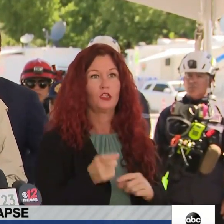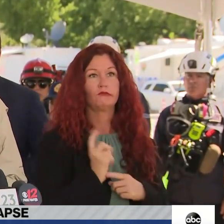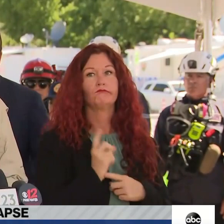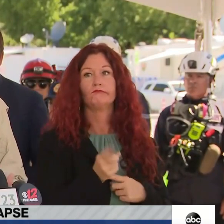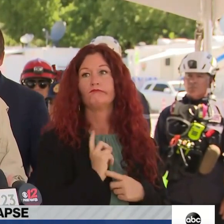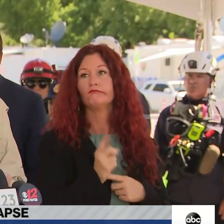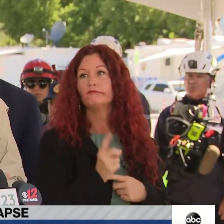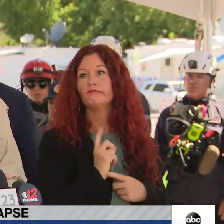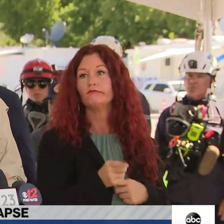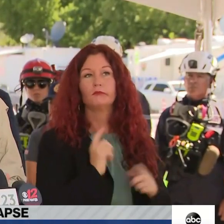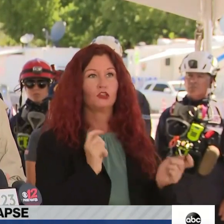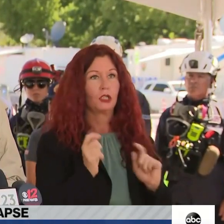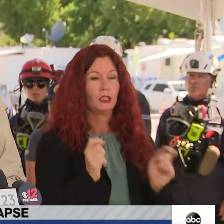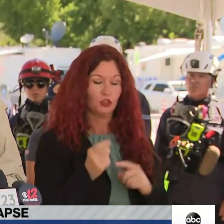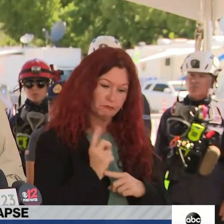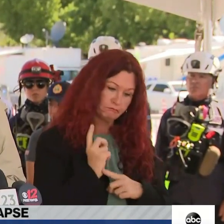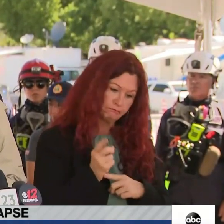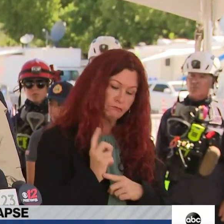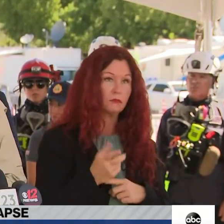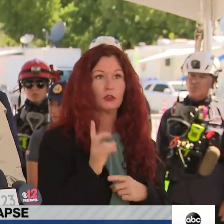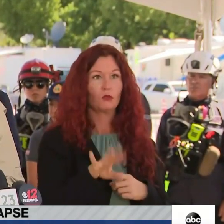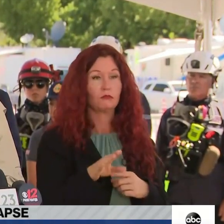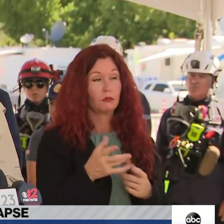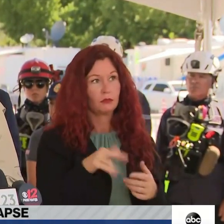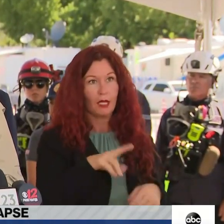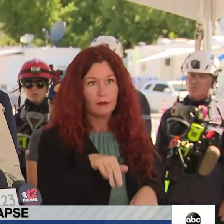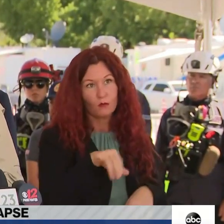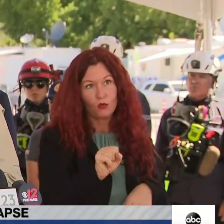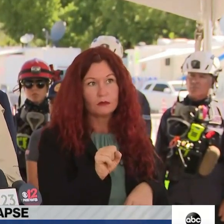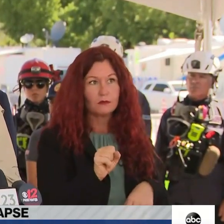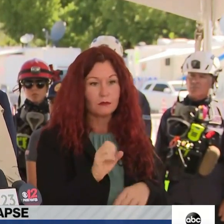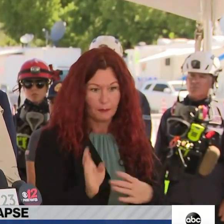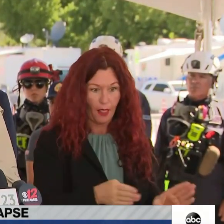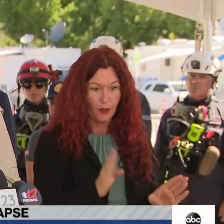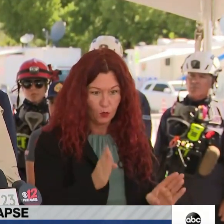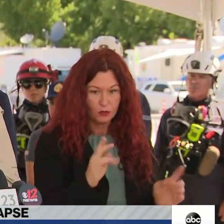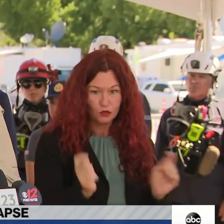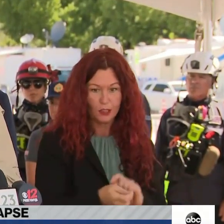the best decision on the information she had at the time. A couple of hours later,